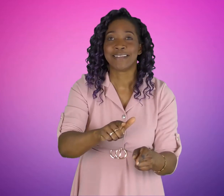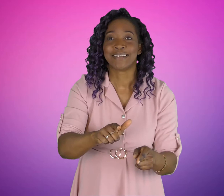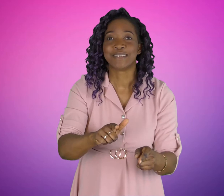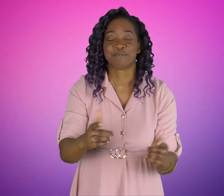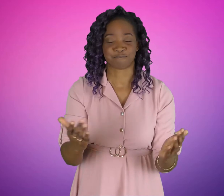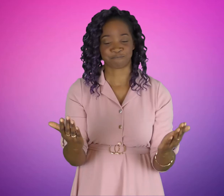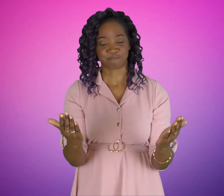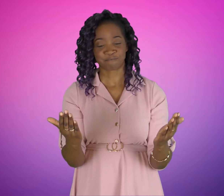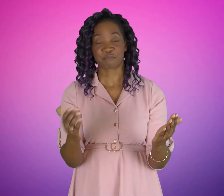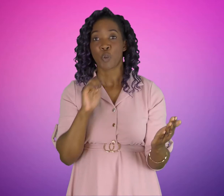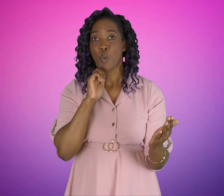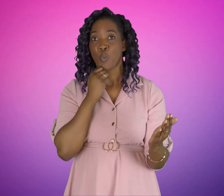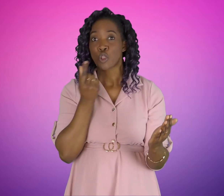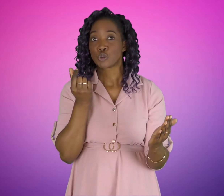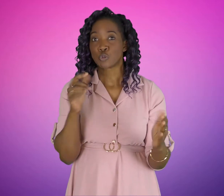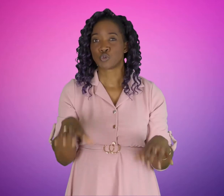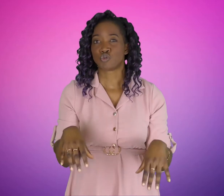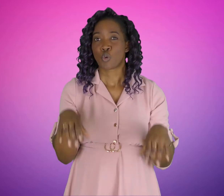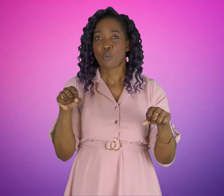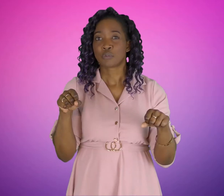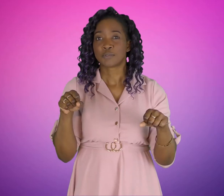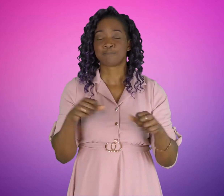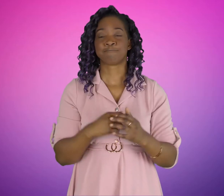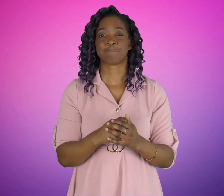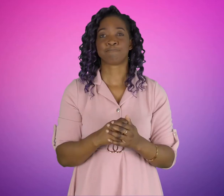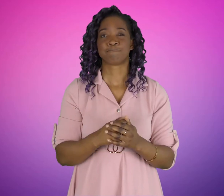Aren't you lucky? I am about to begin.